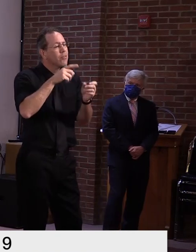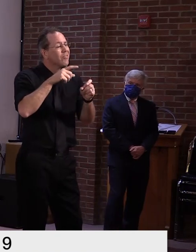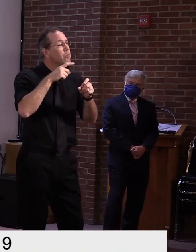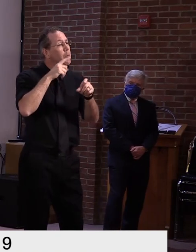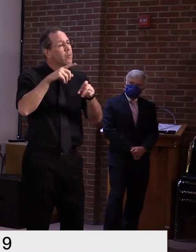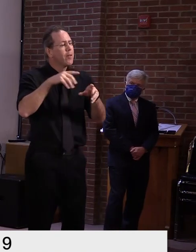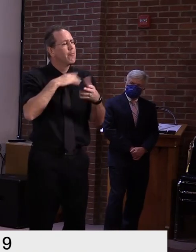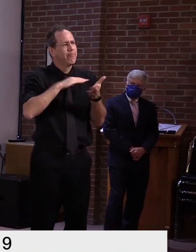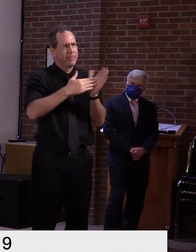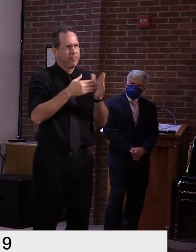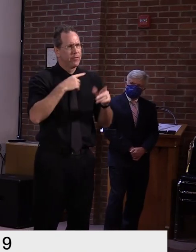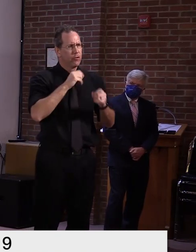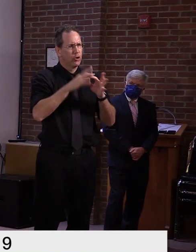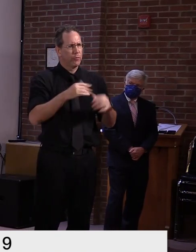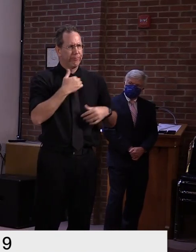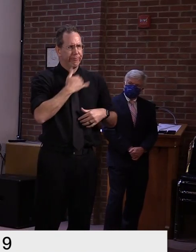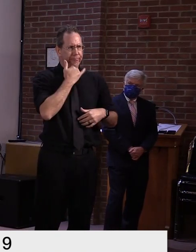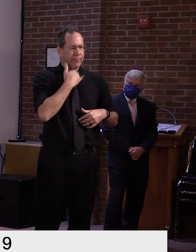So